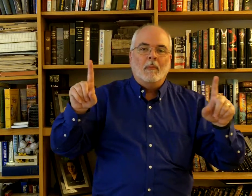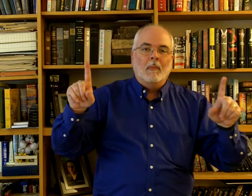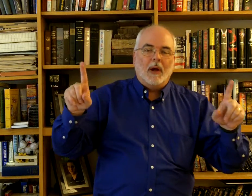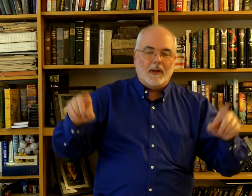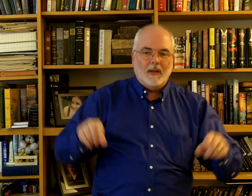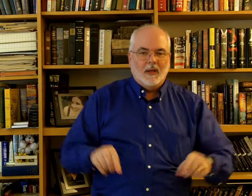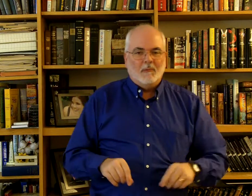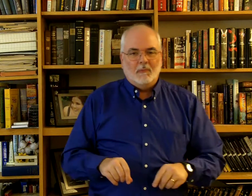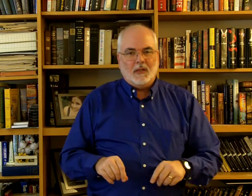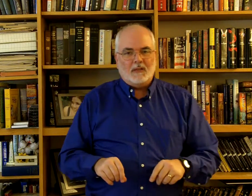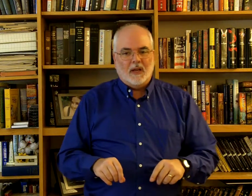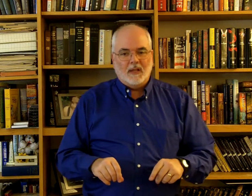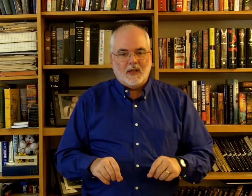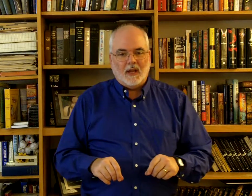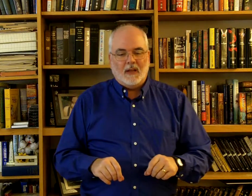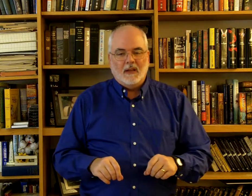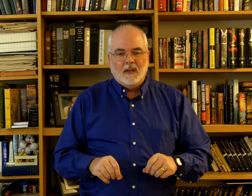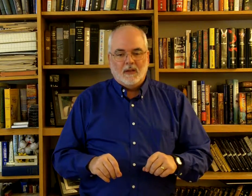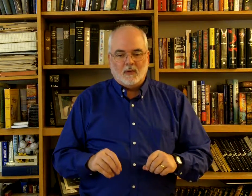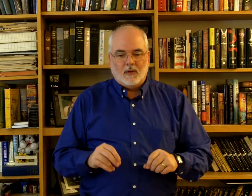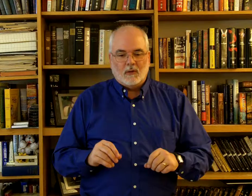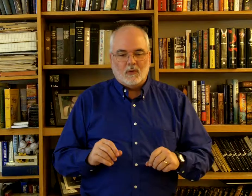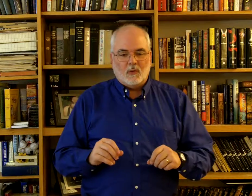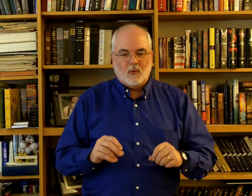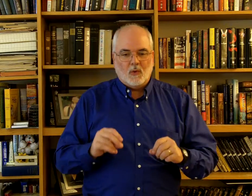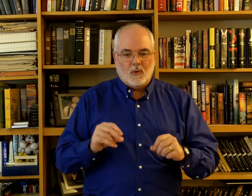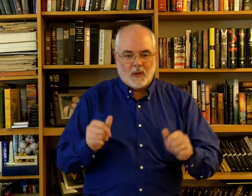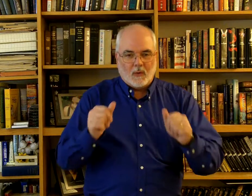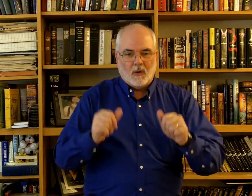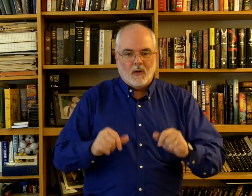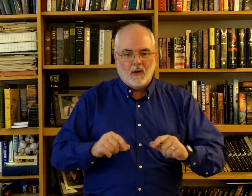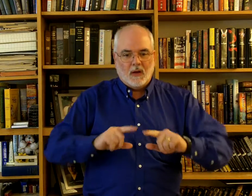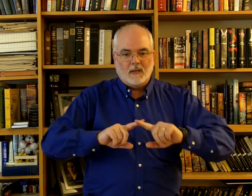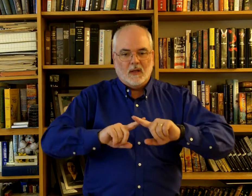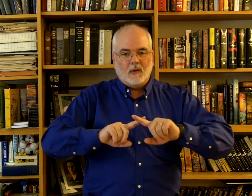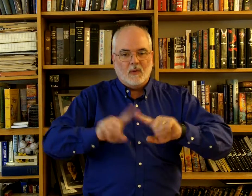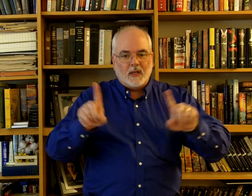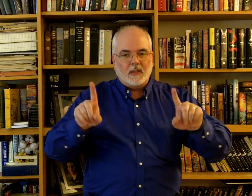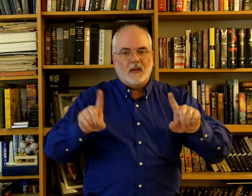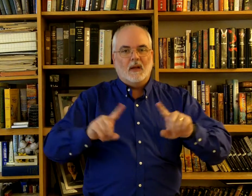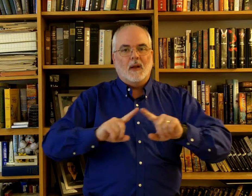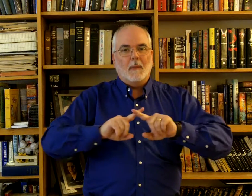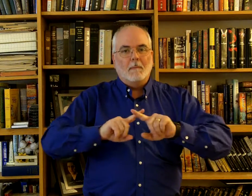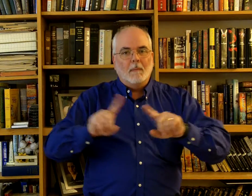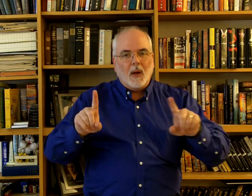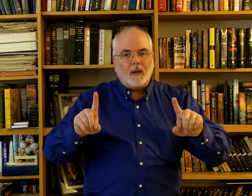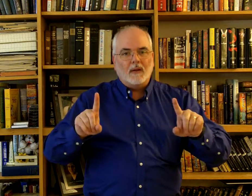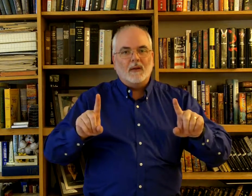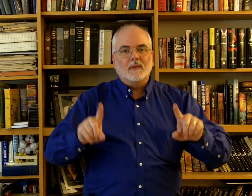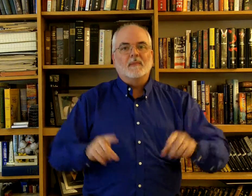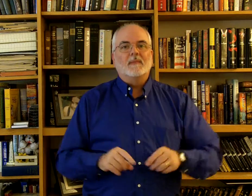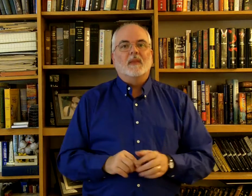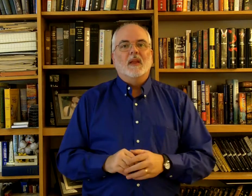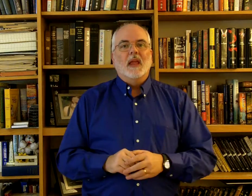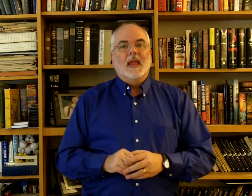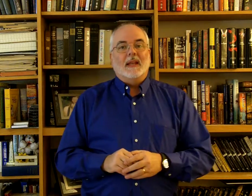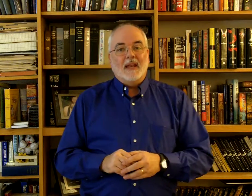but. But is a sort of a quick word, it's a quick sign. But.